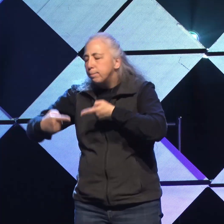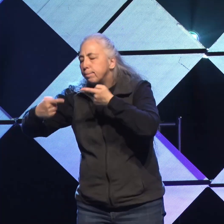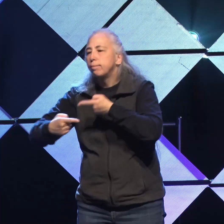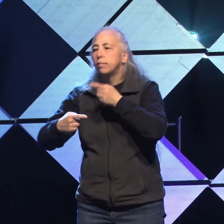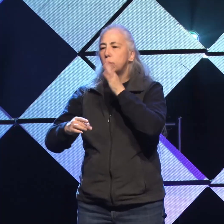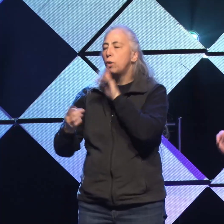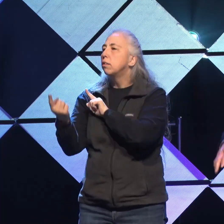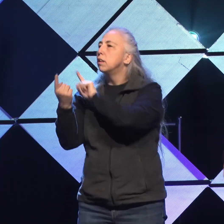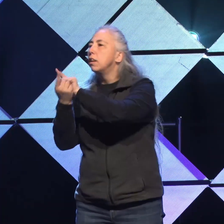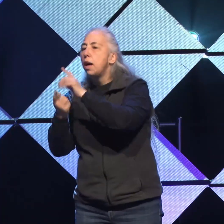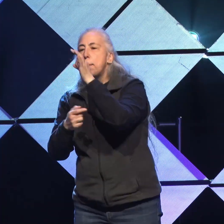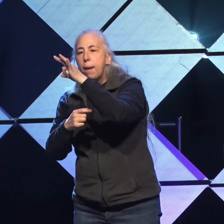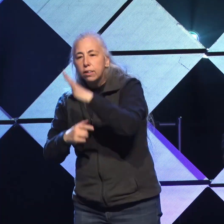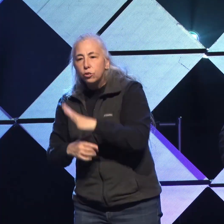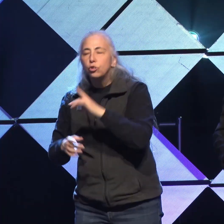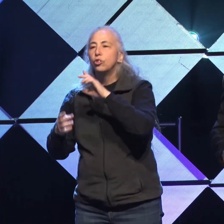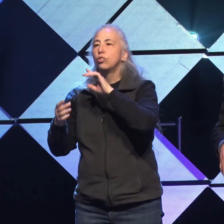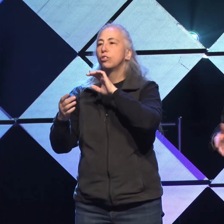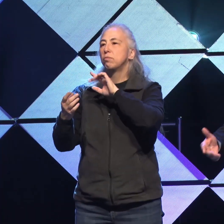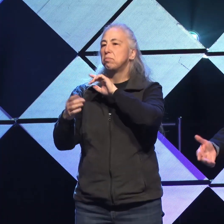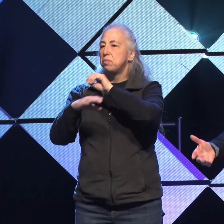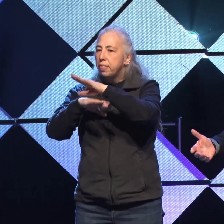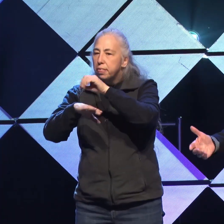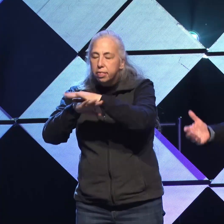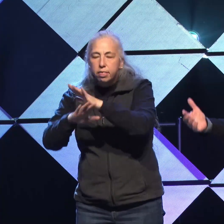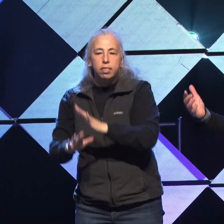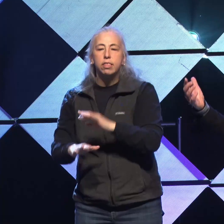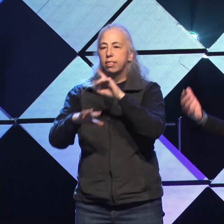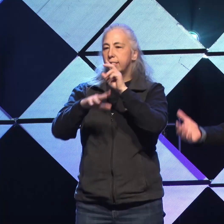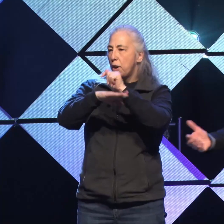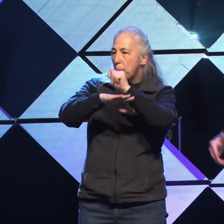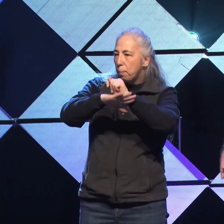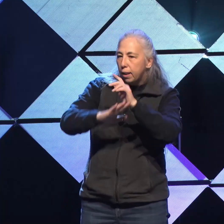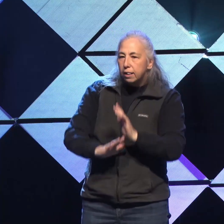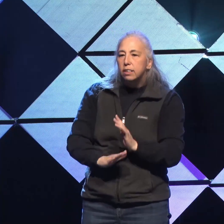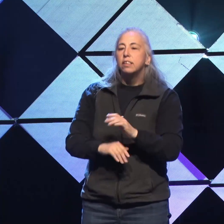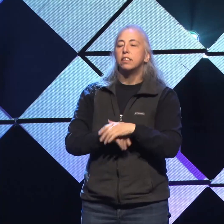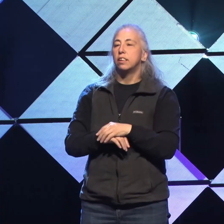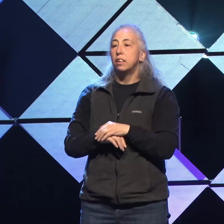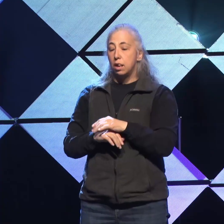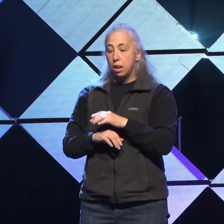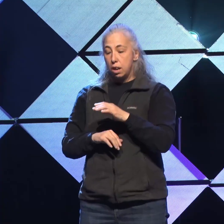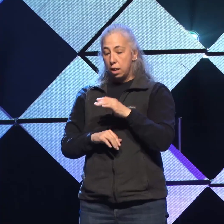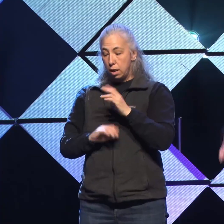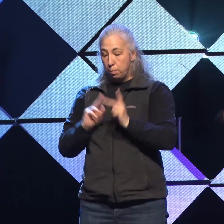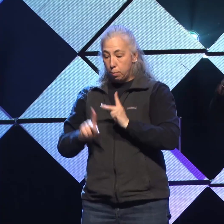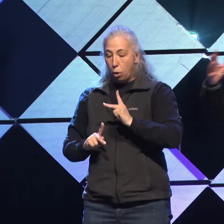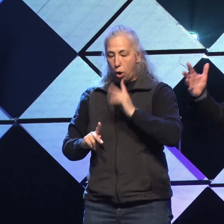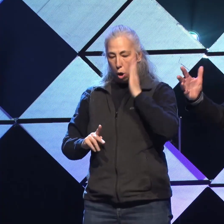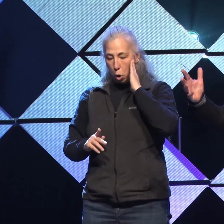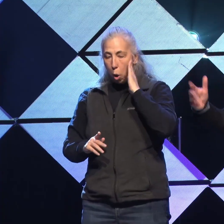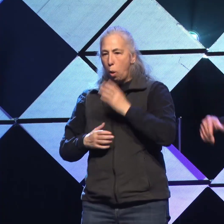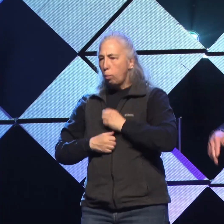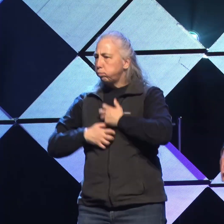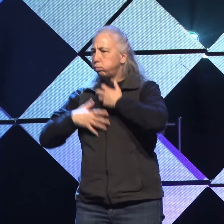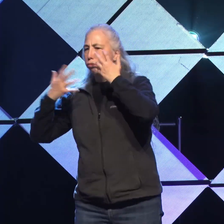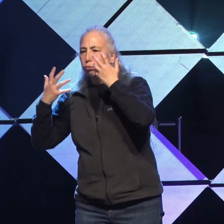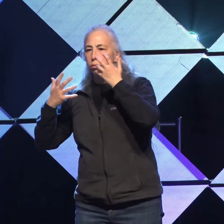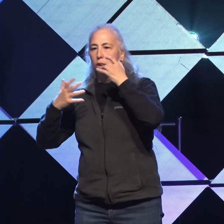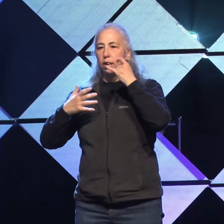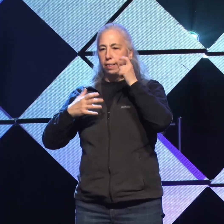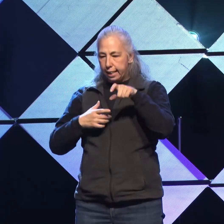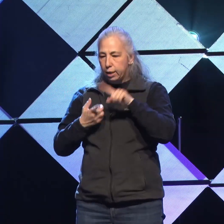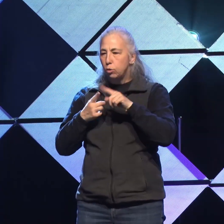pastors because they got an anger problem. They know if they don't get their anger under control, that lashing out's going to